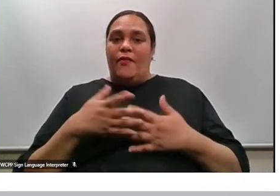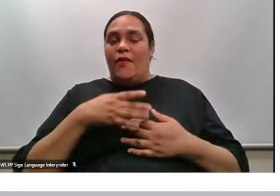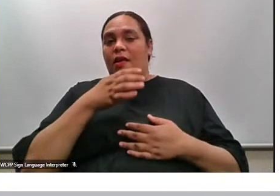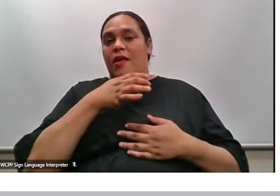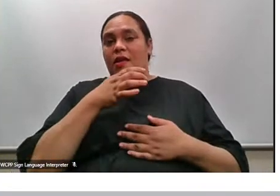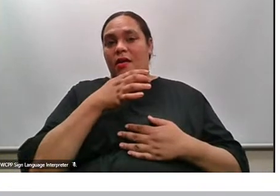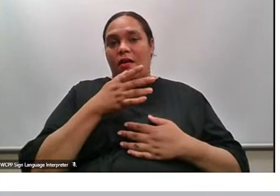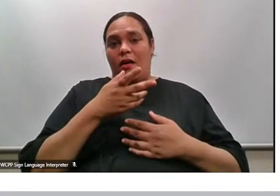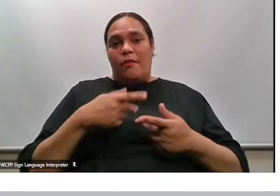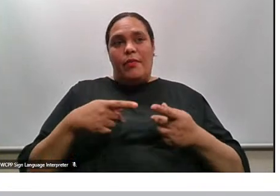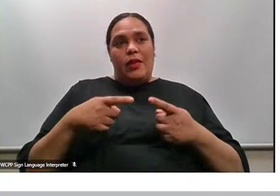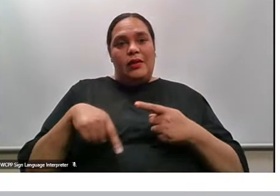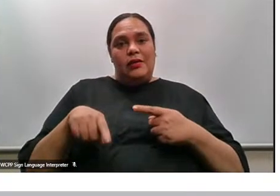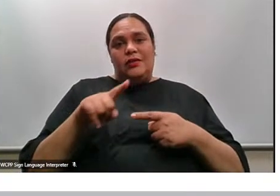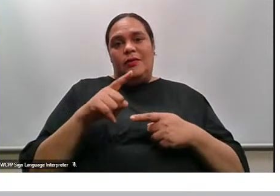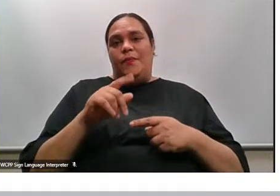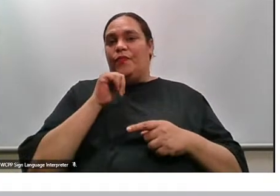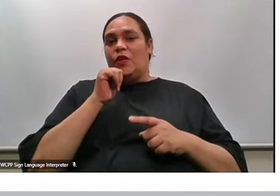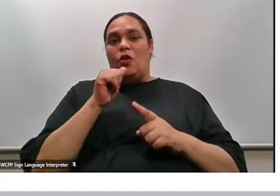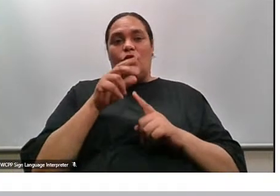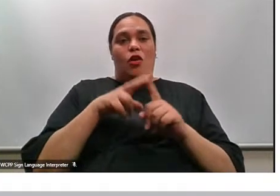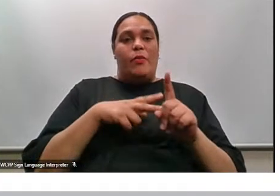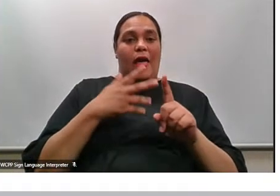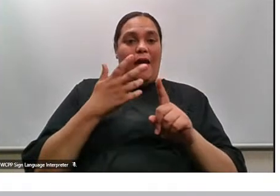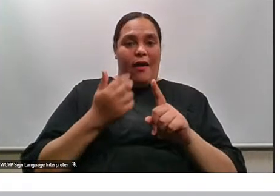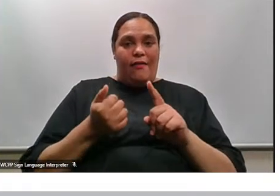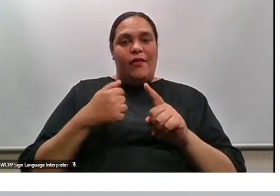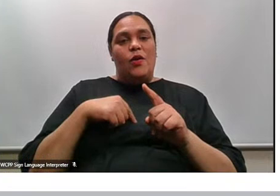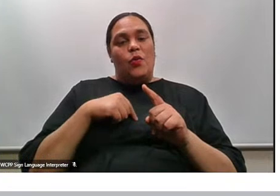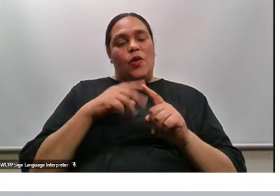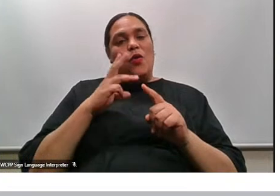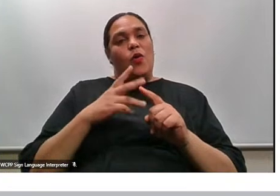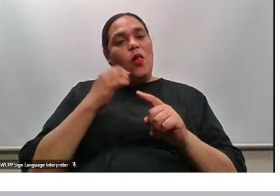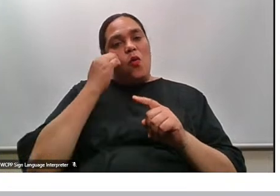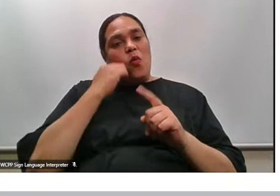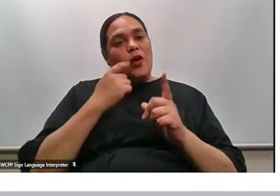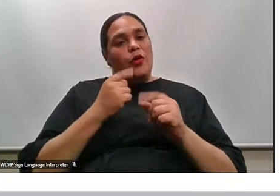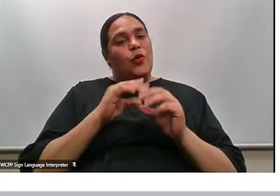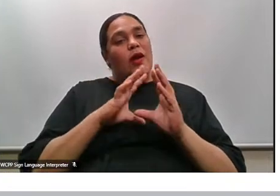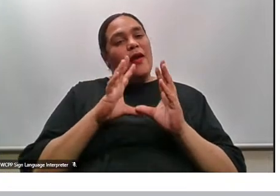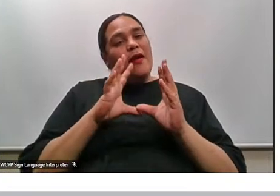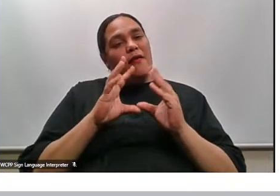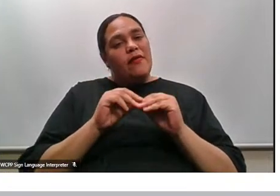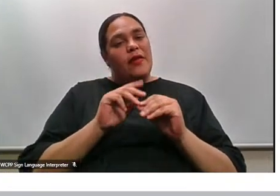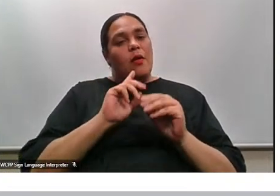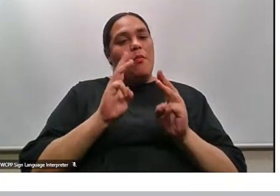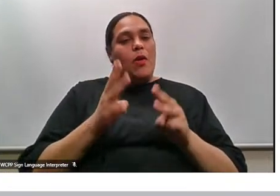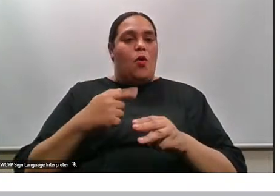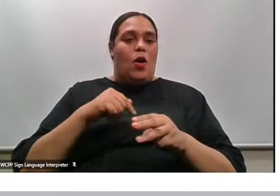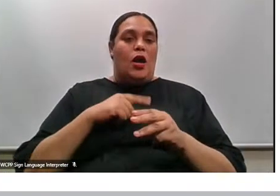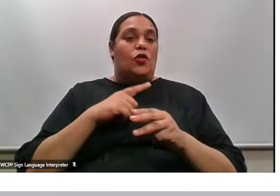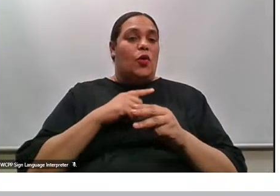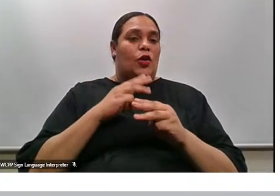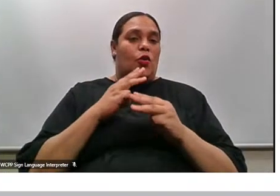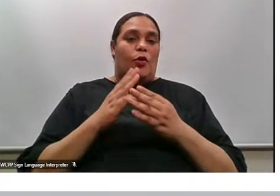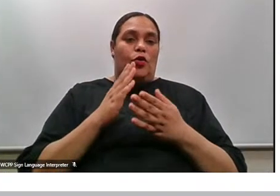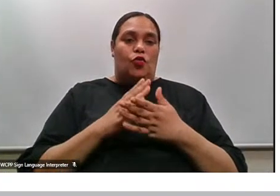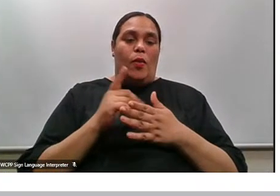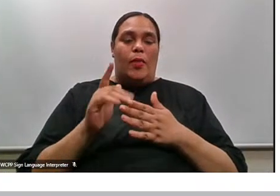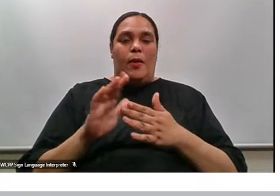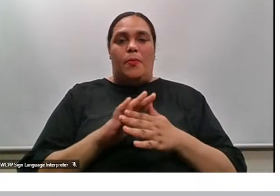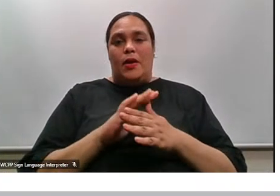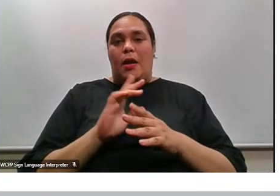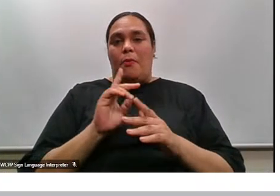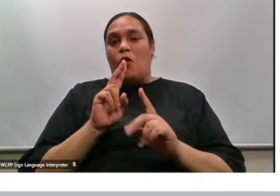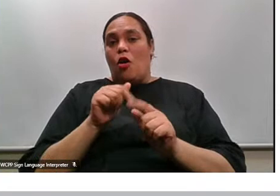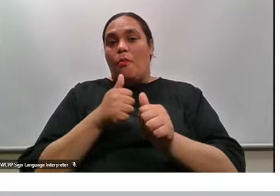outlet is non-compliant, we will want to do everything in our power to ensure that they become